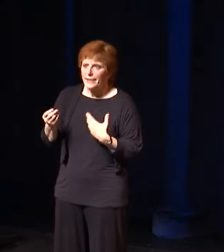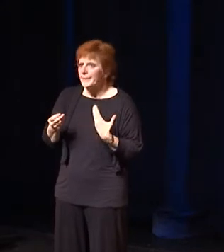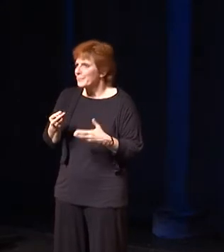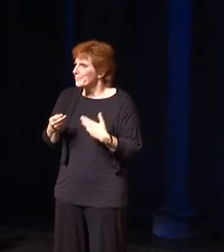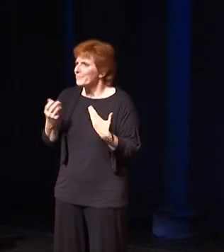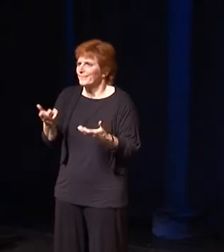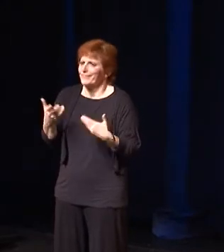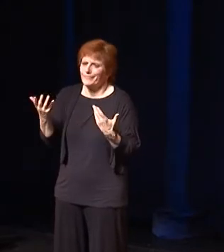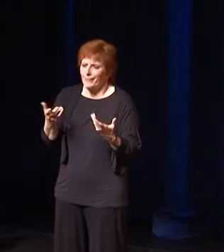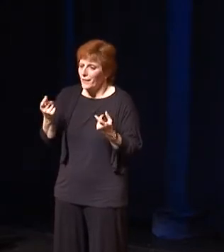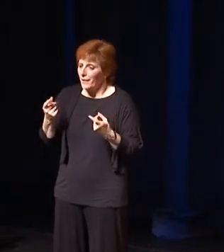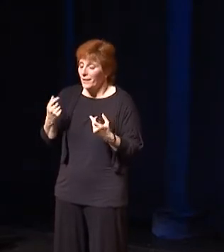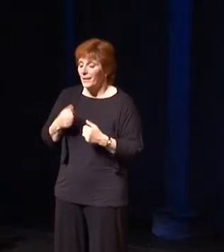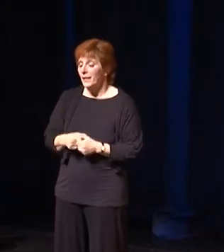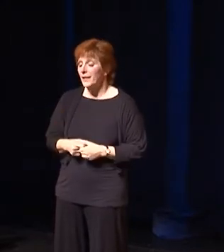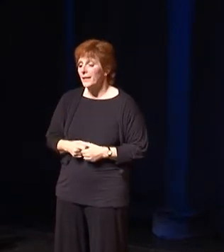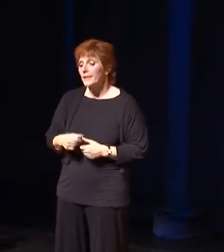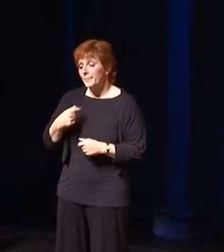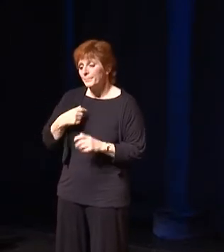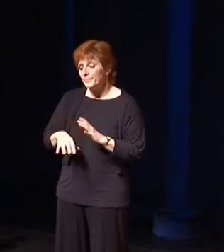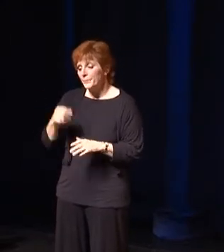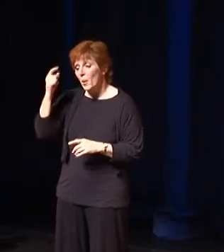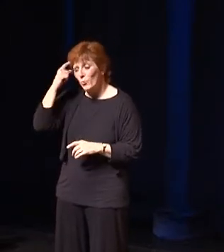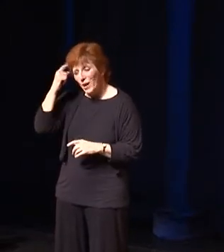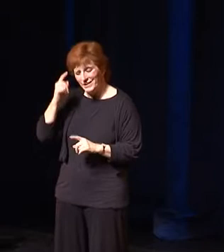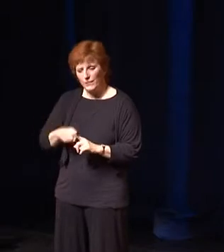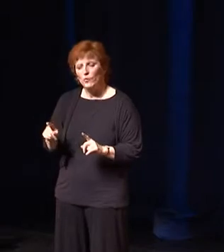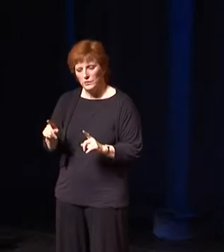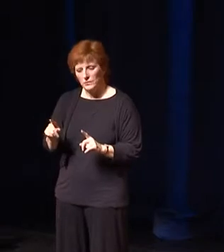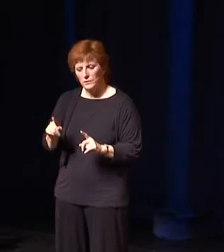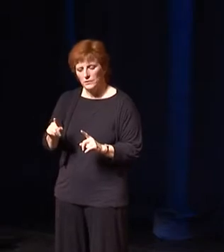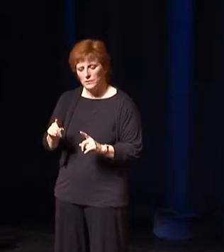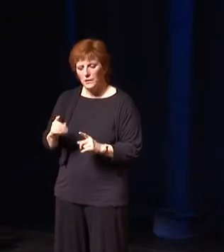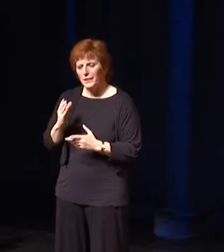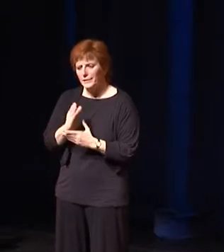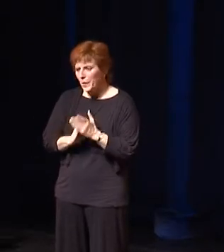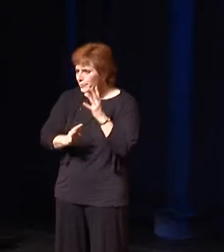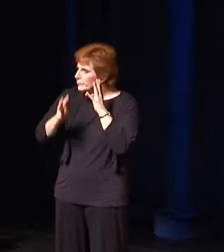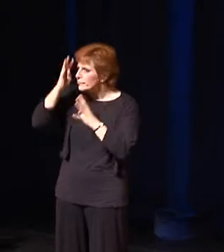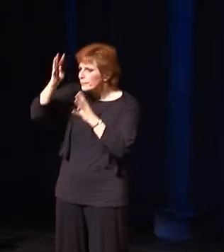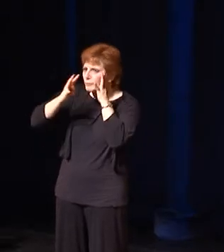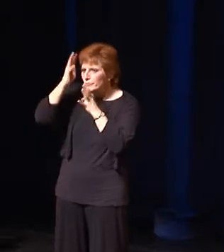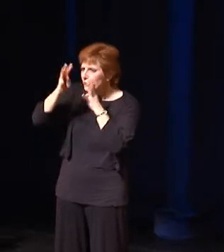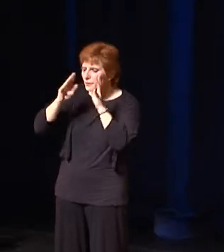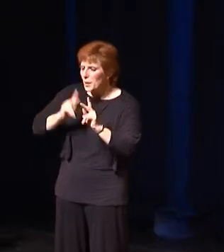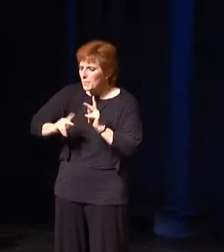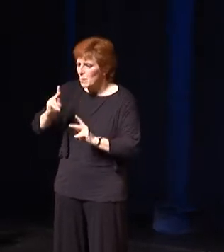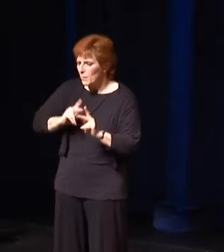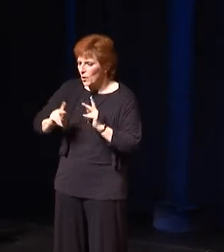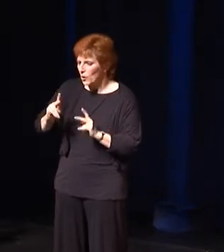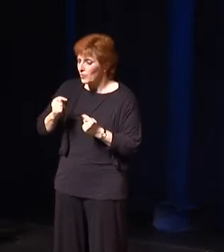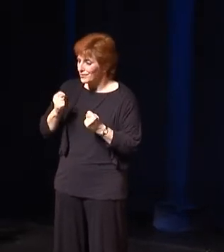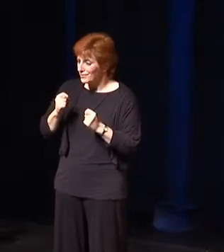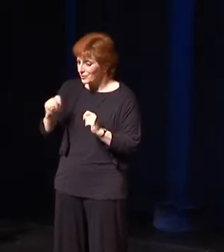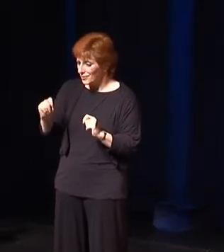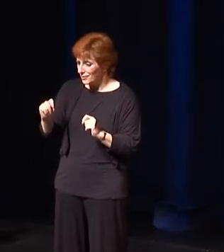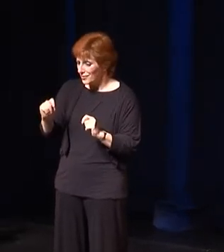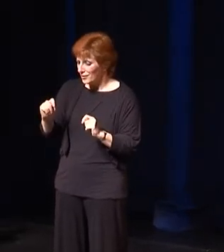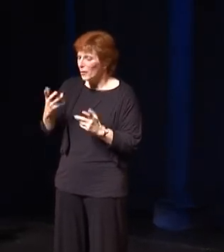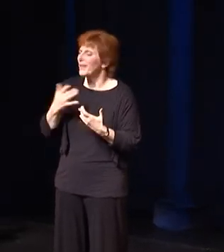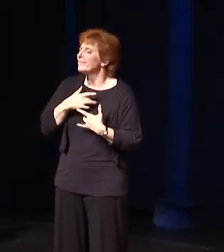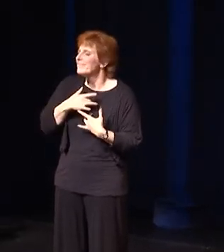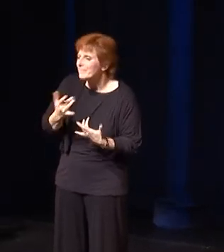You know, what I have found, brains that are a bit different, and they're some of the most creative people, they tend to be uneven